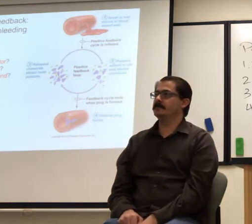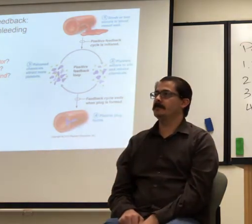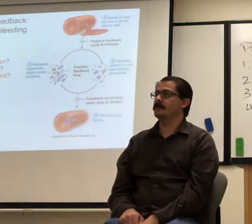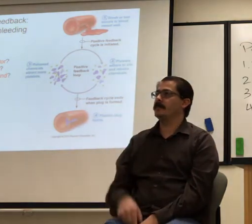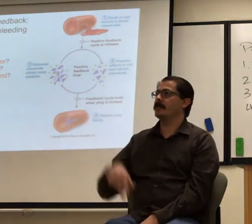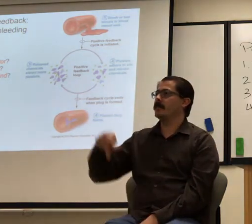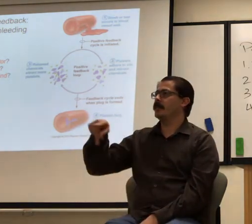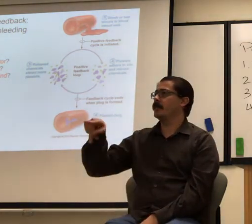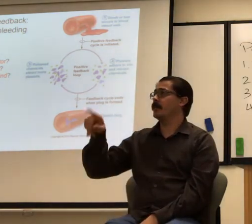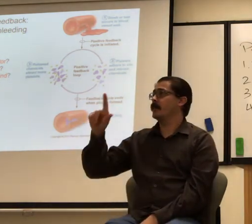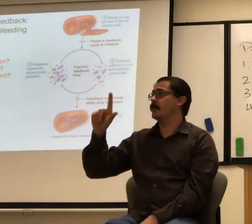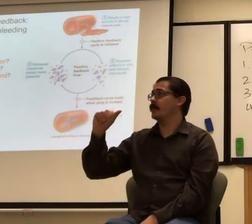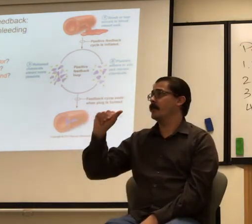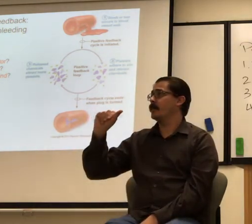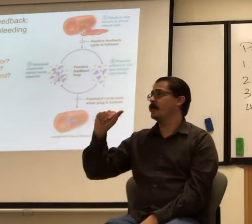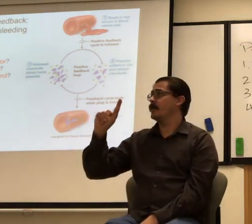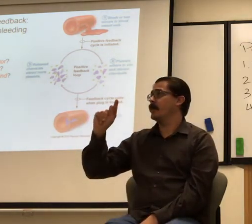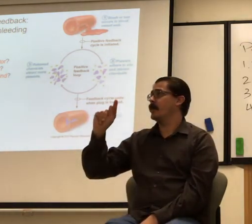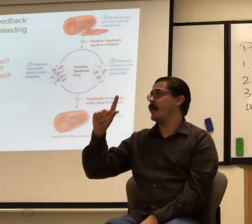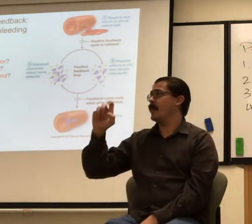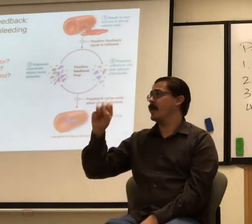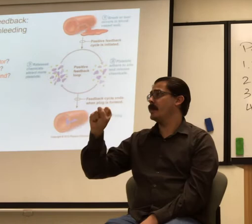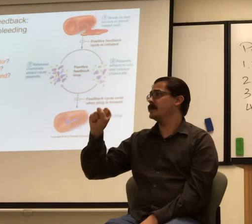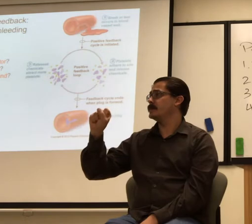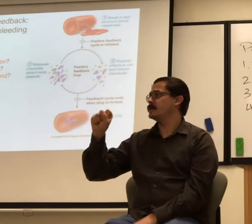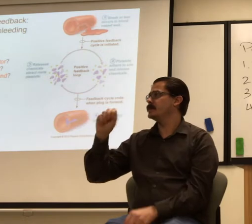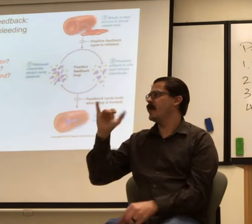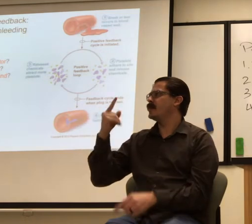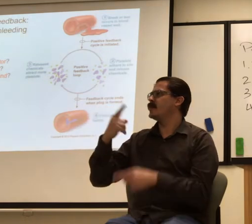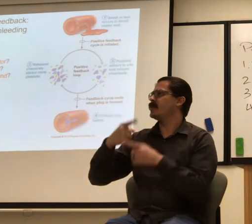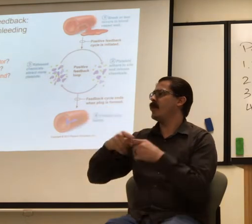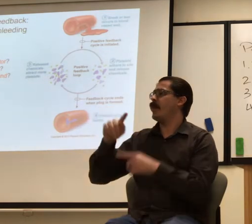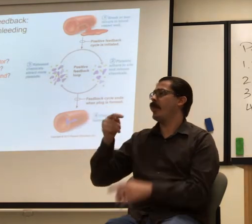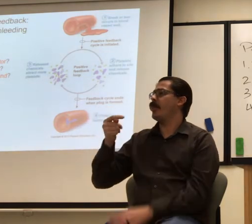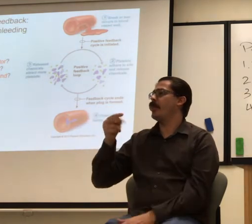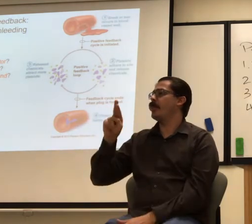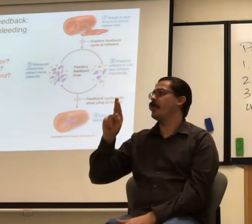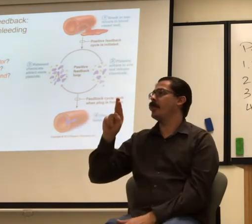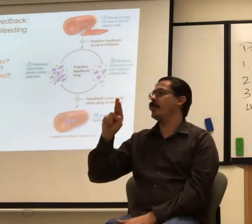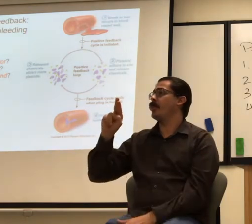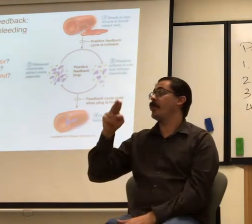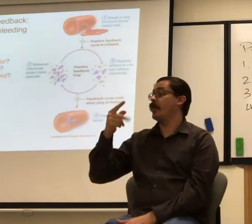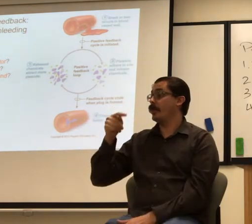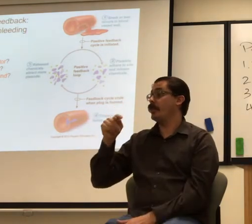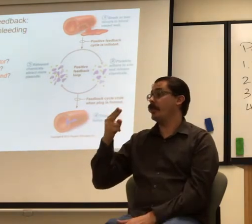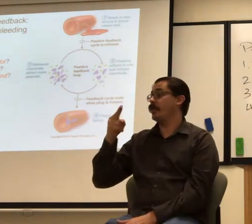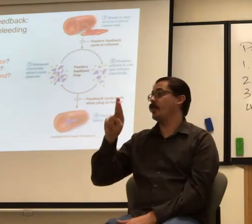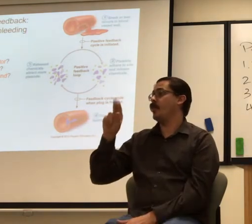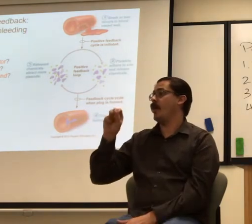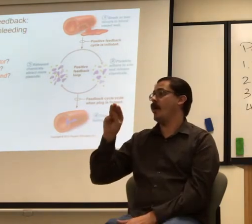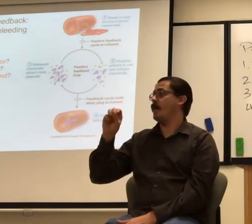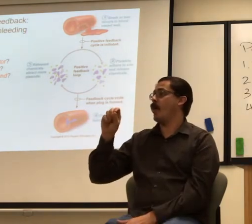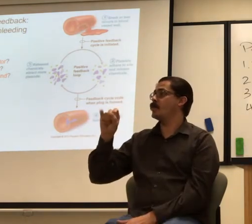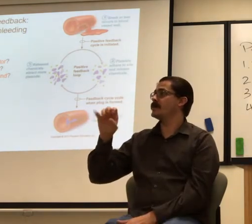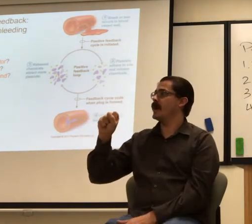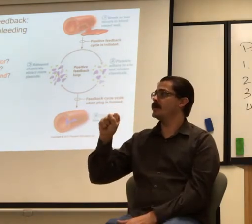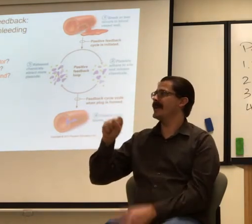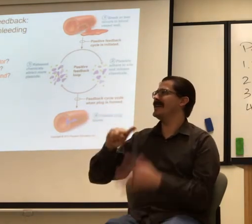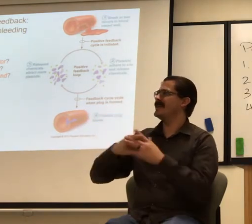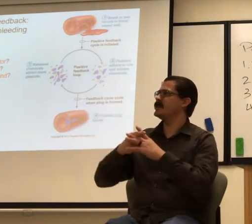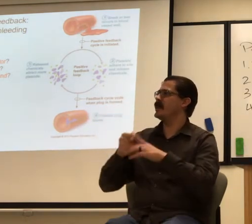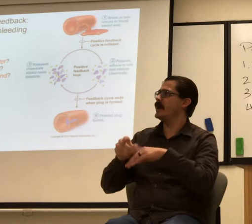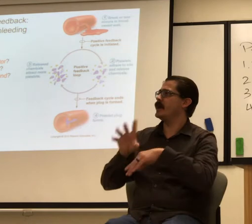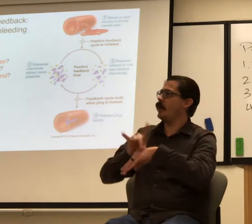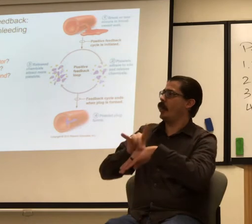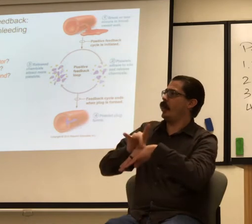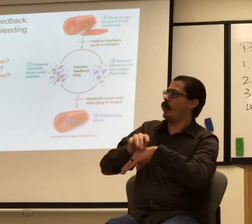Platelets, for those of you that don't know, are also called thrombocytes. They initiate blood clotting and they always circulate in your blood, but they